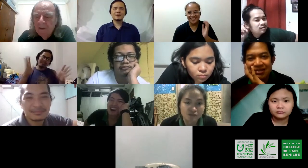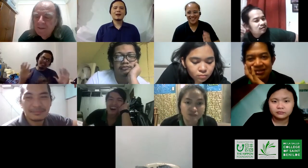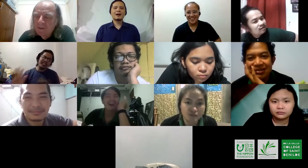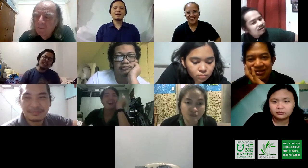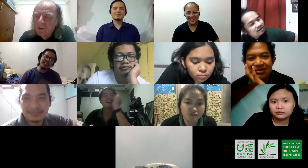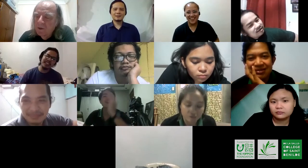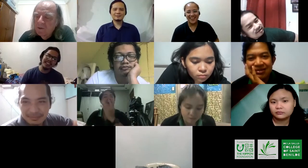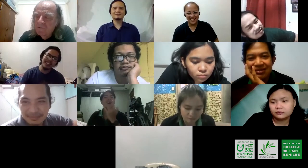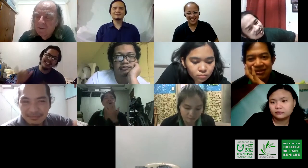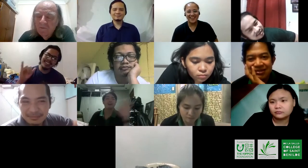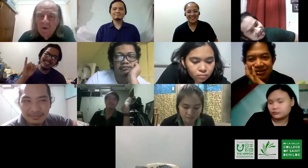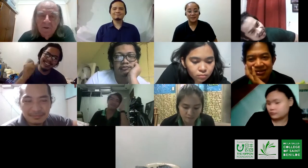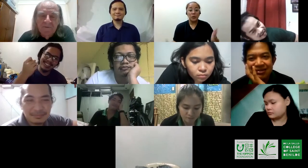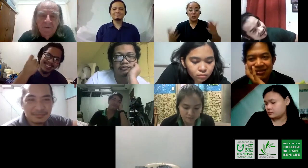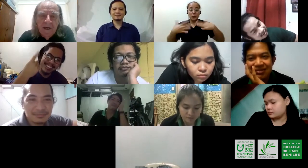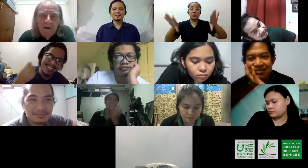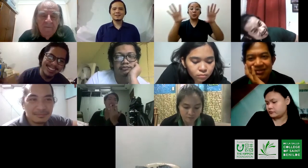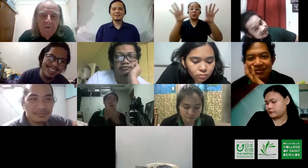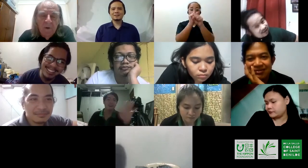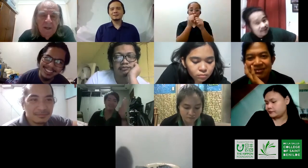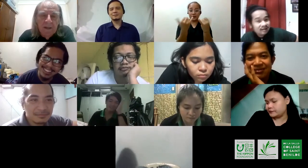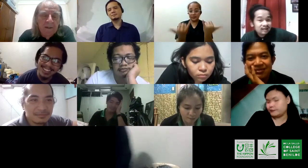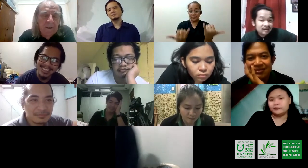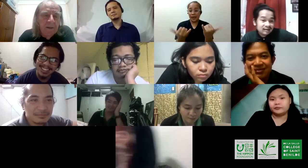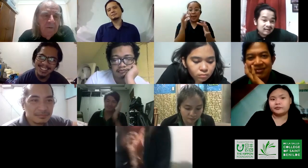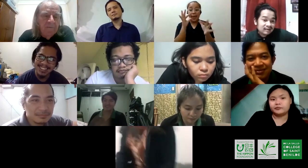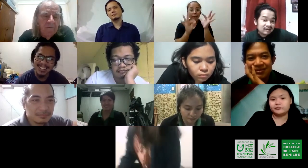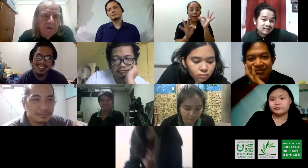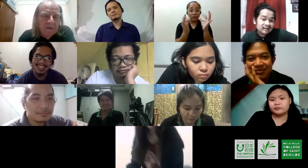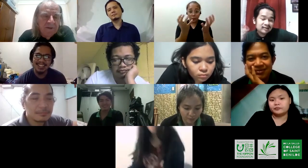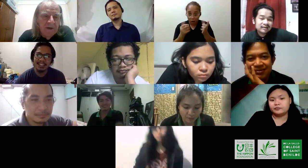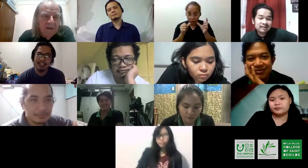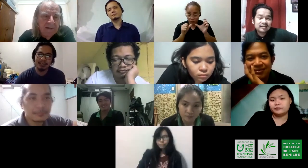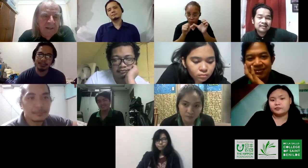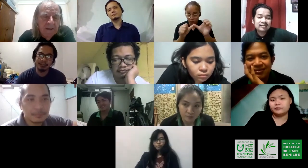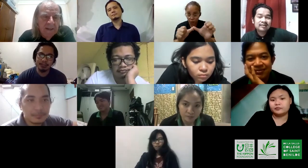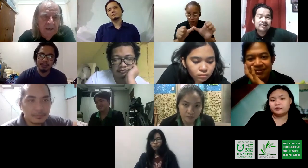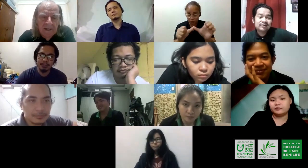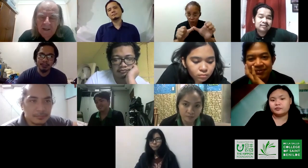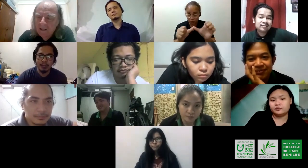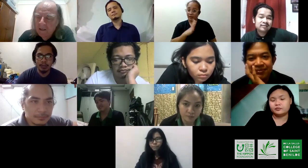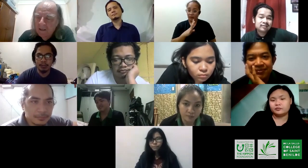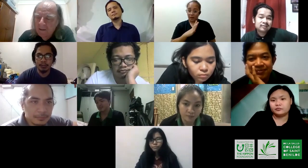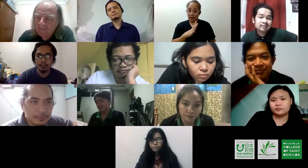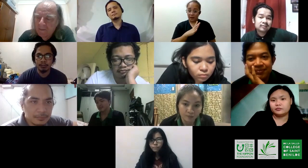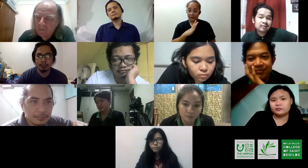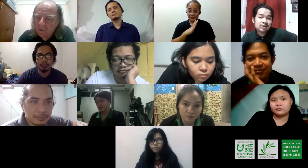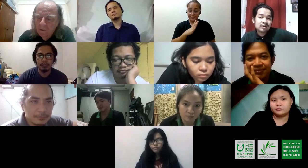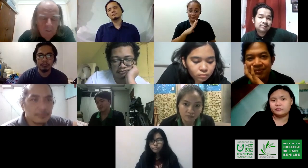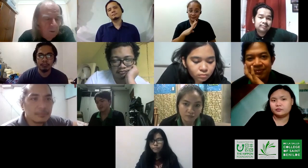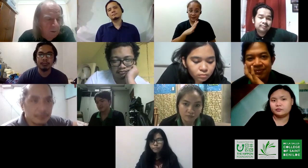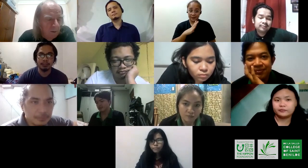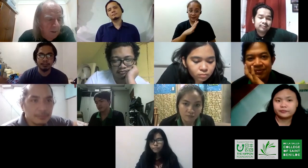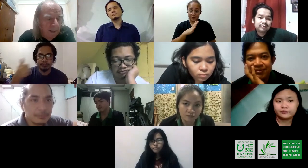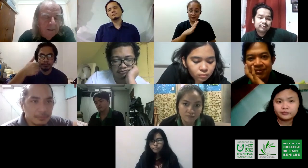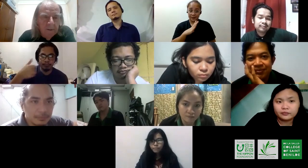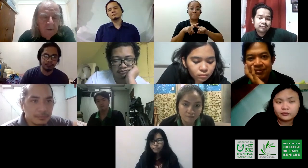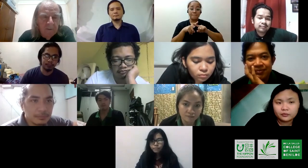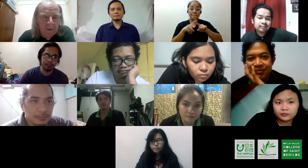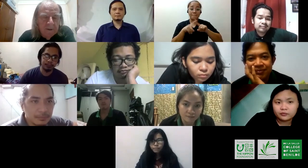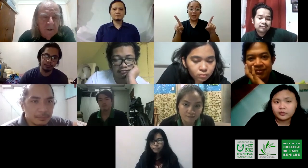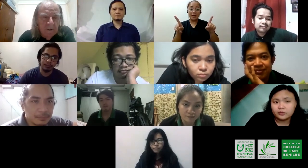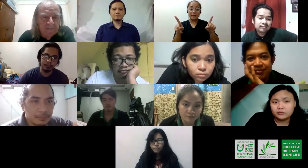All right, so we'll close for now. If you want to continue, of course, it's fine. But we'll let